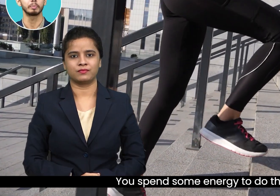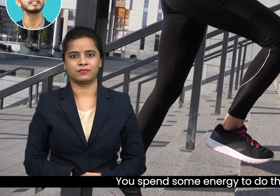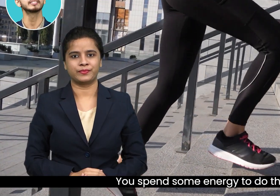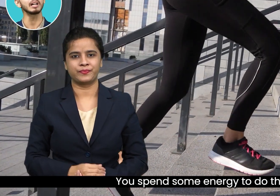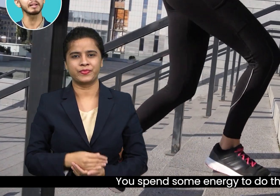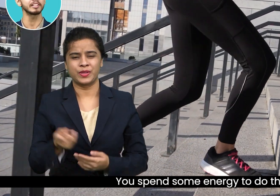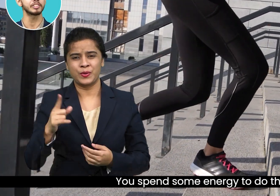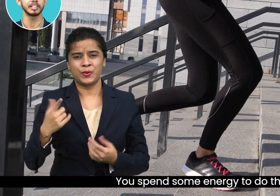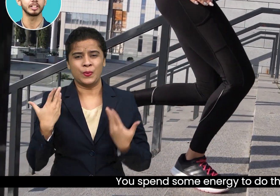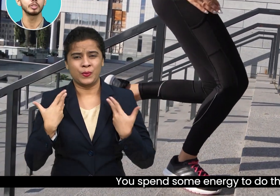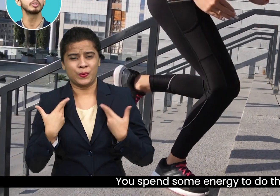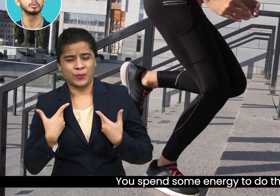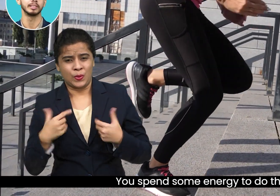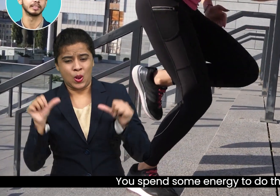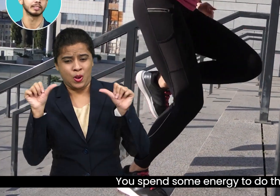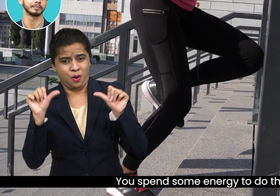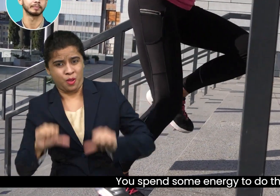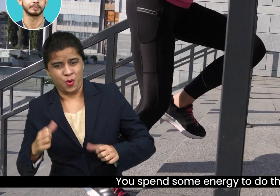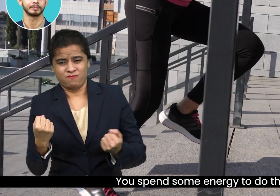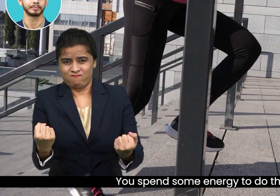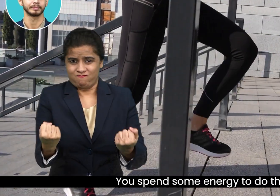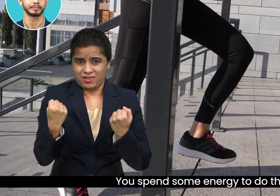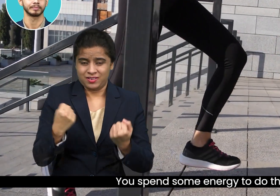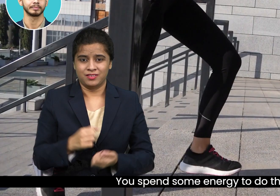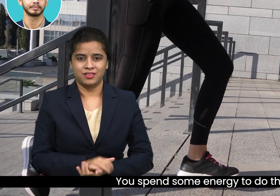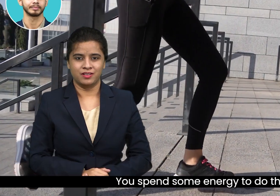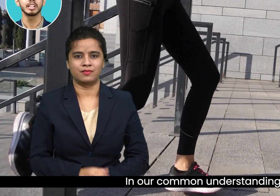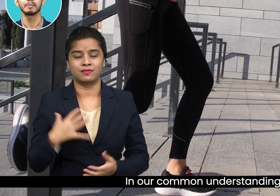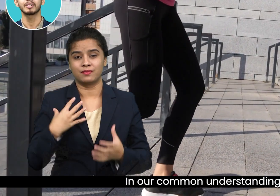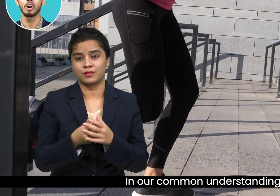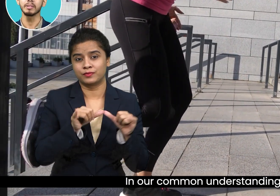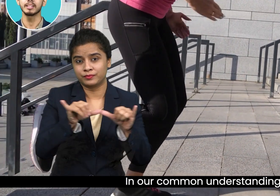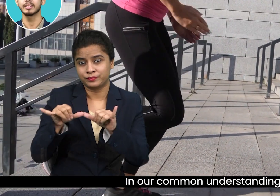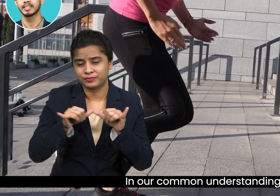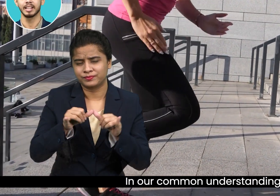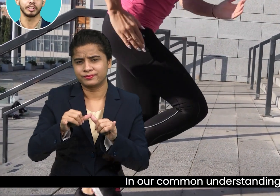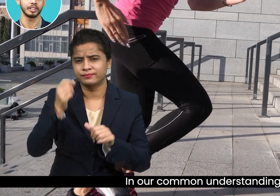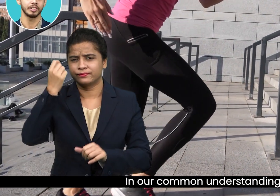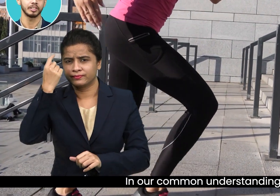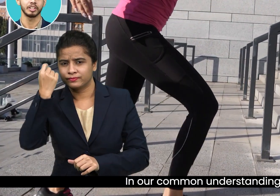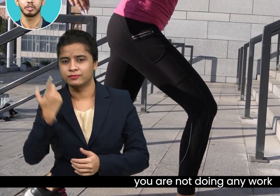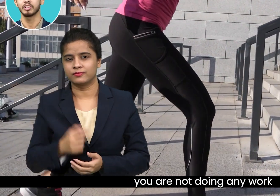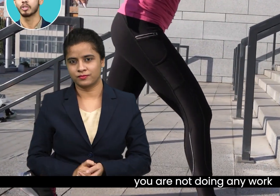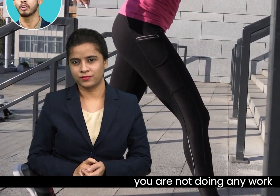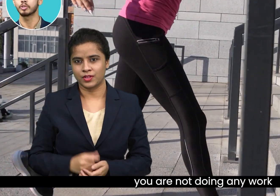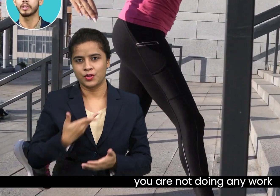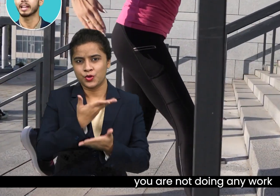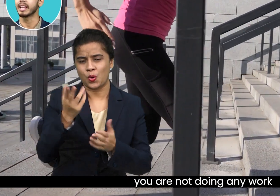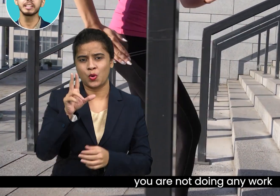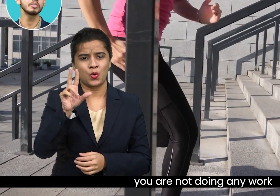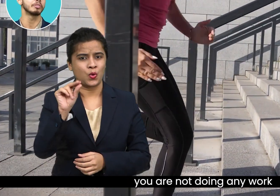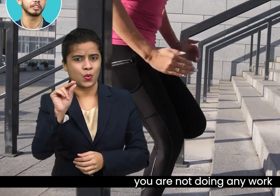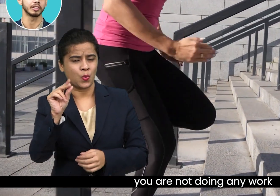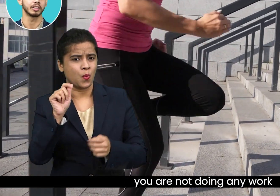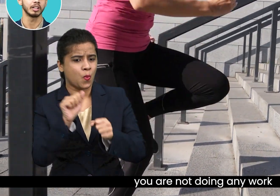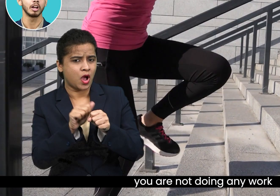You spend some energy to do this. In our common understanding, you are not doing